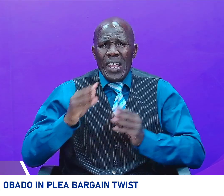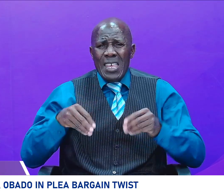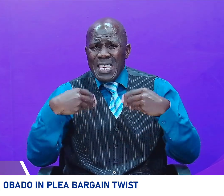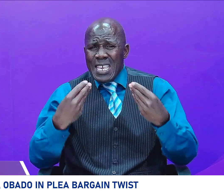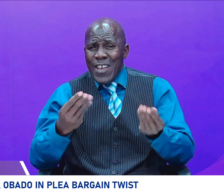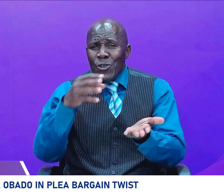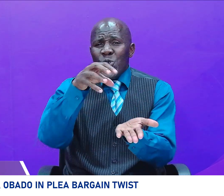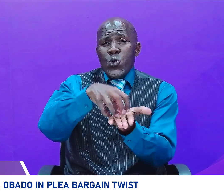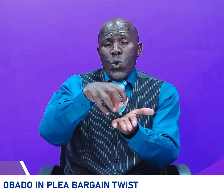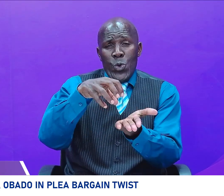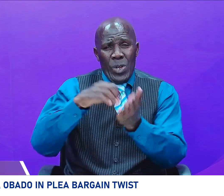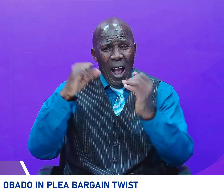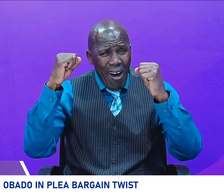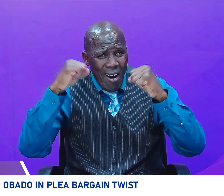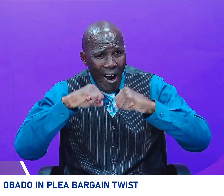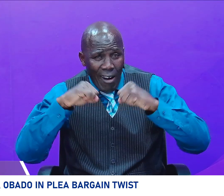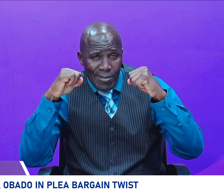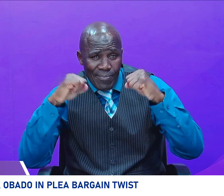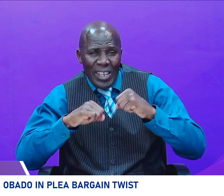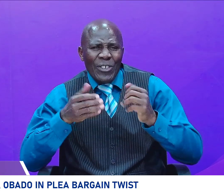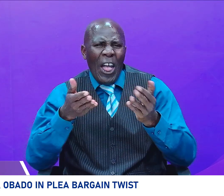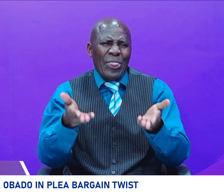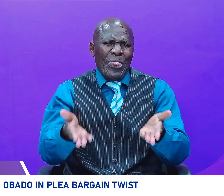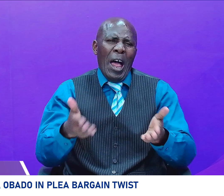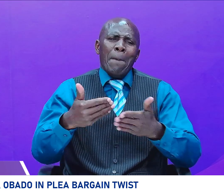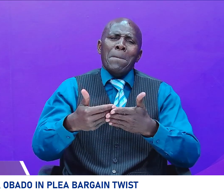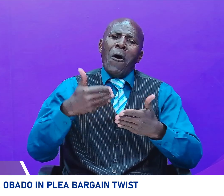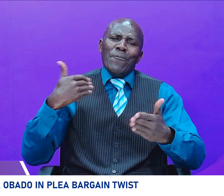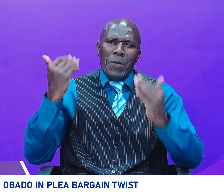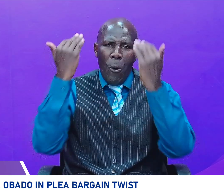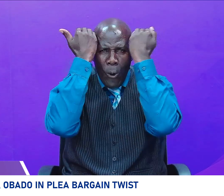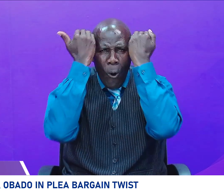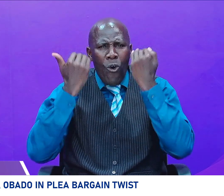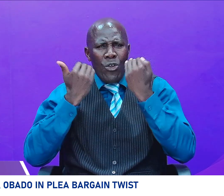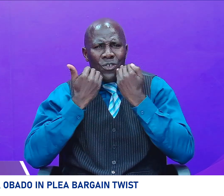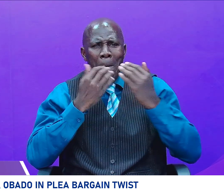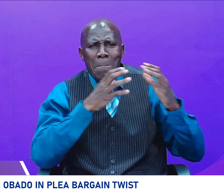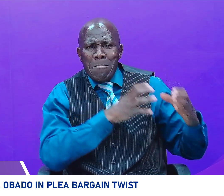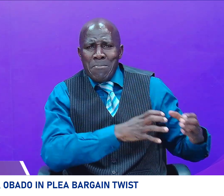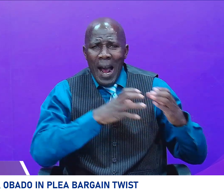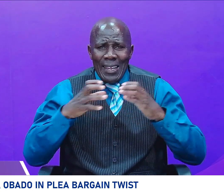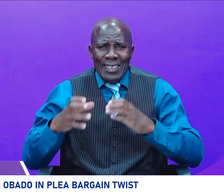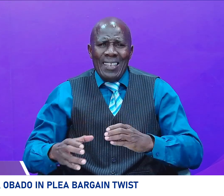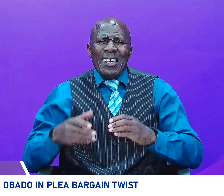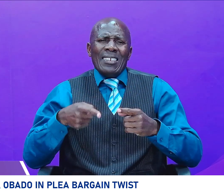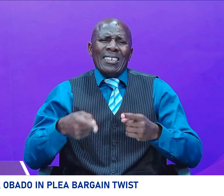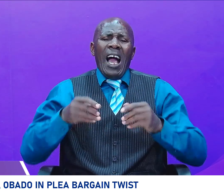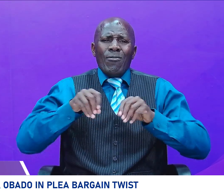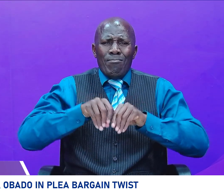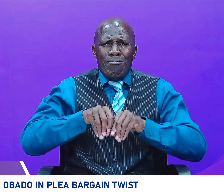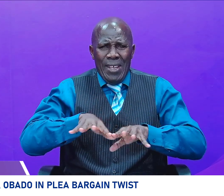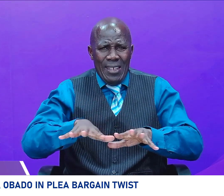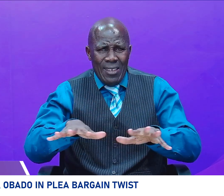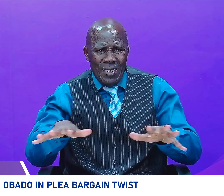505 million shilling graft case. The agreement was presented before the court as part of the effort to resolve